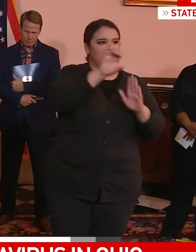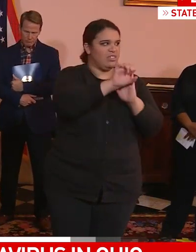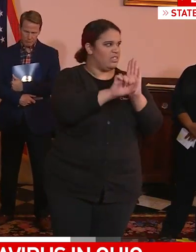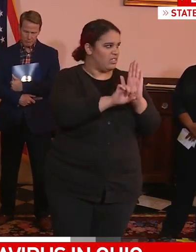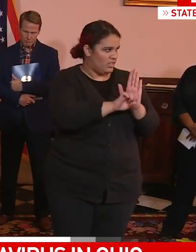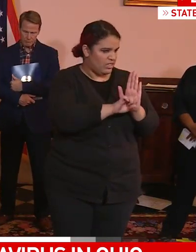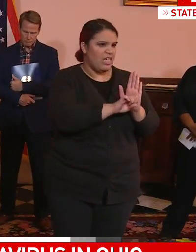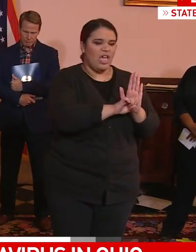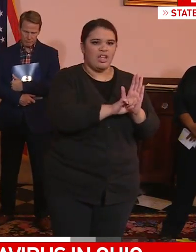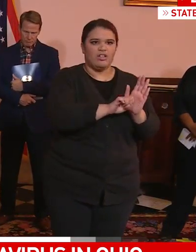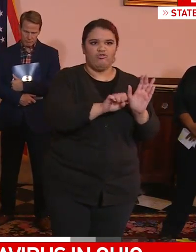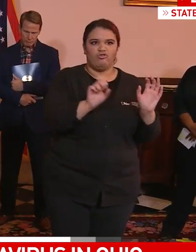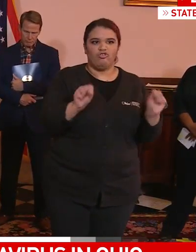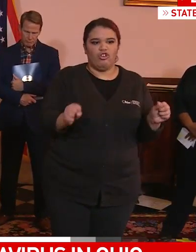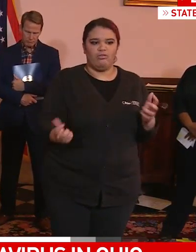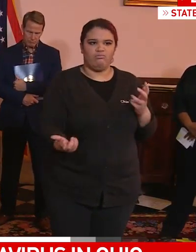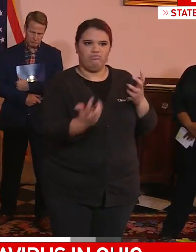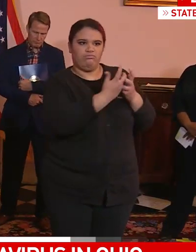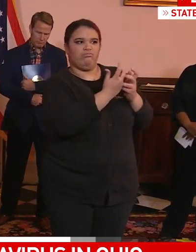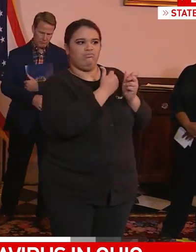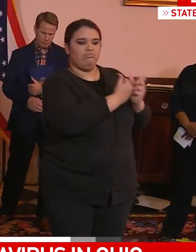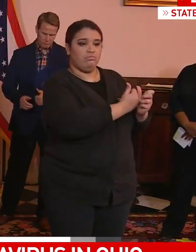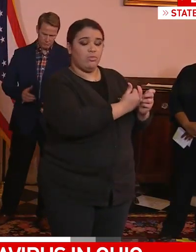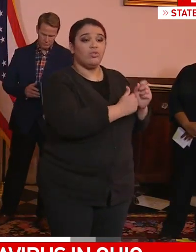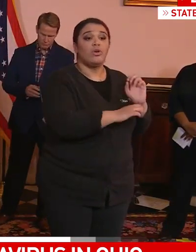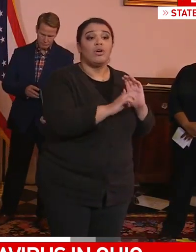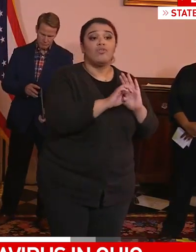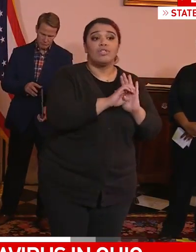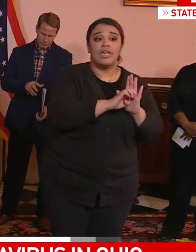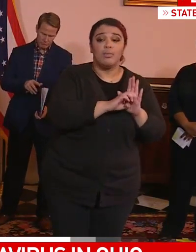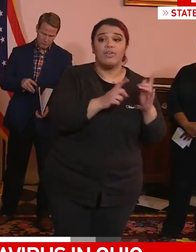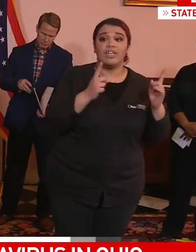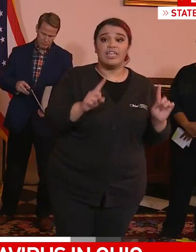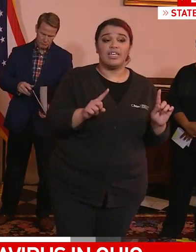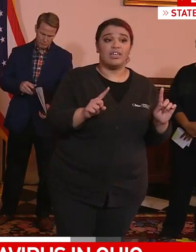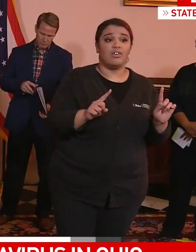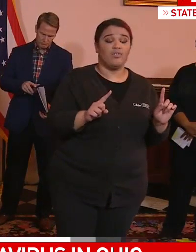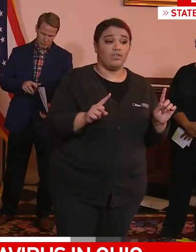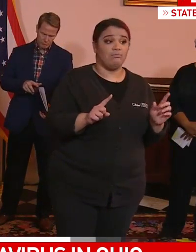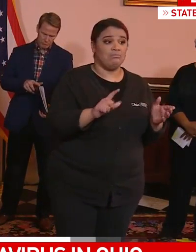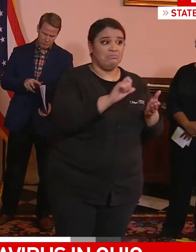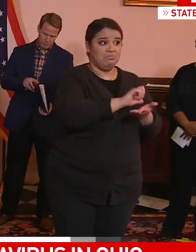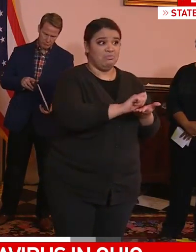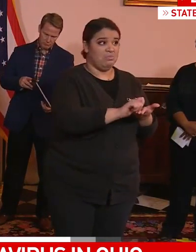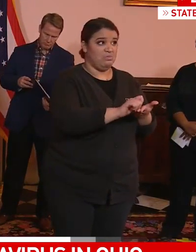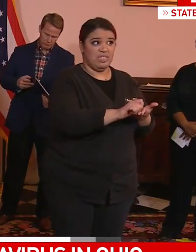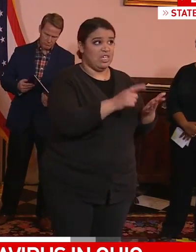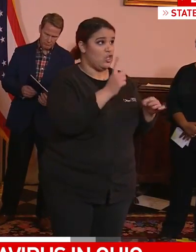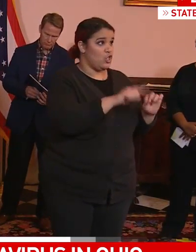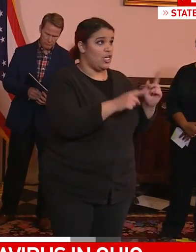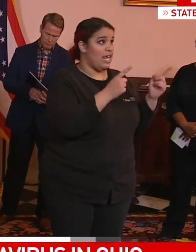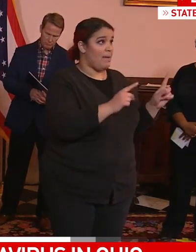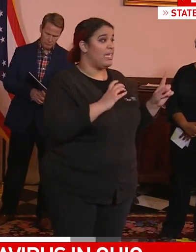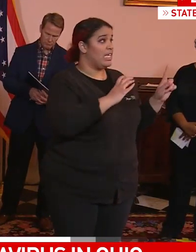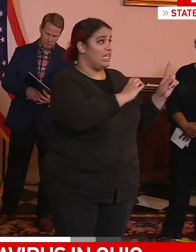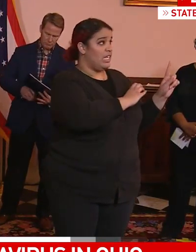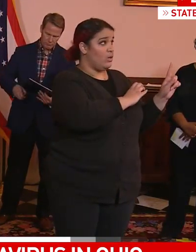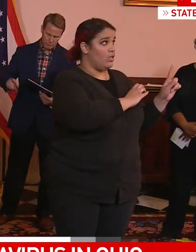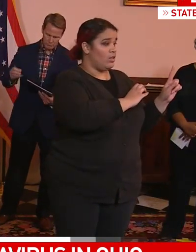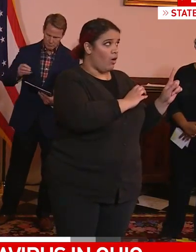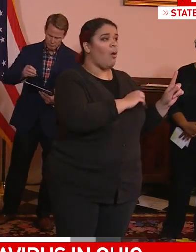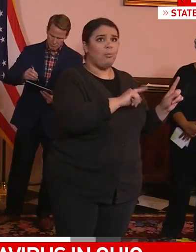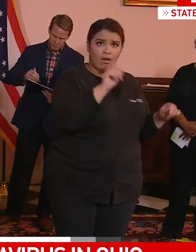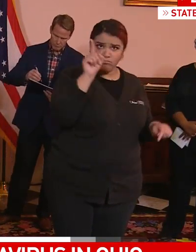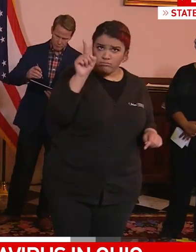of procedure is being unavailable in Cleveland, we did not want a situation where the same type of procedure was happening in Toledo